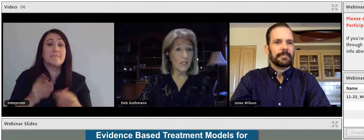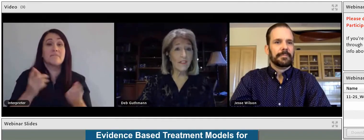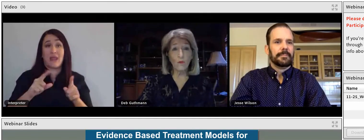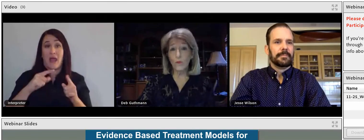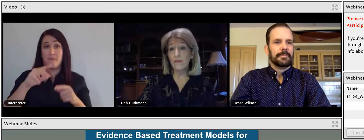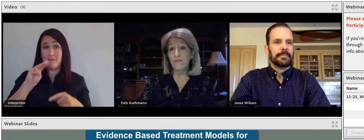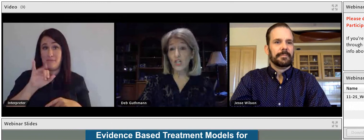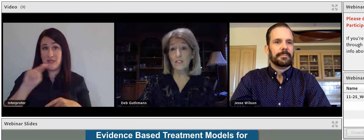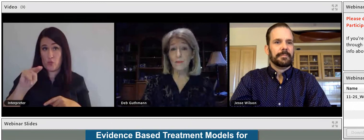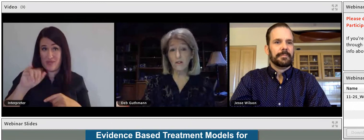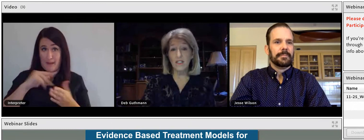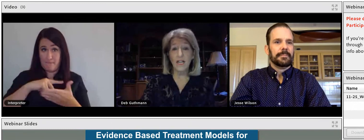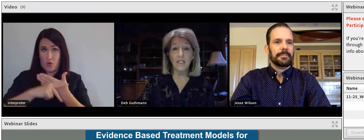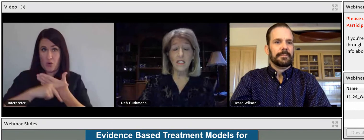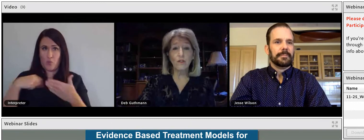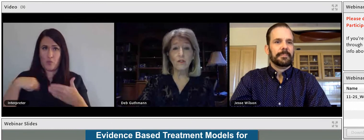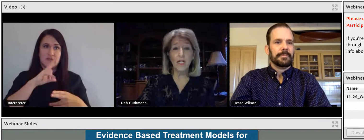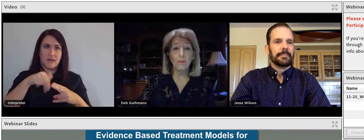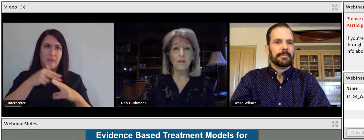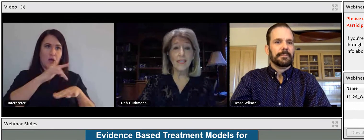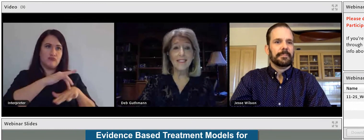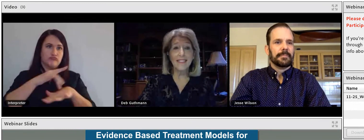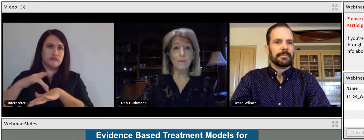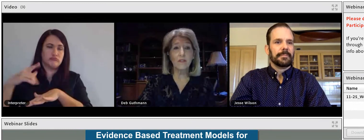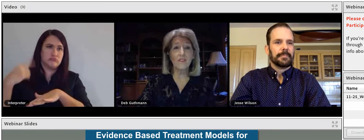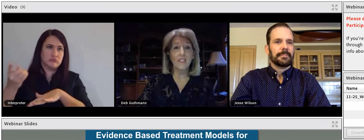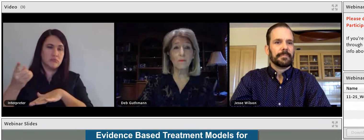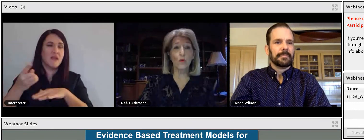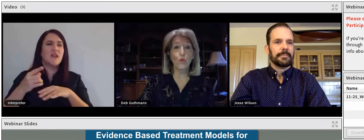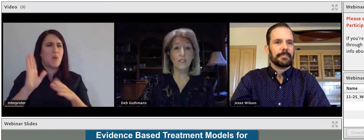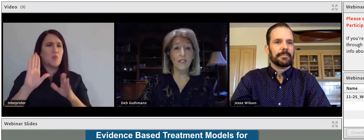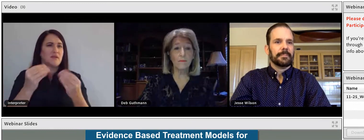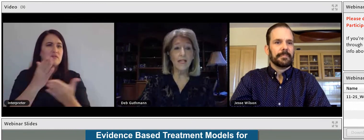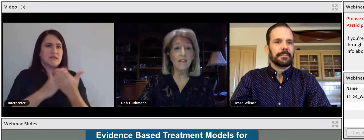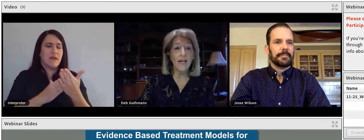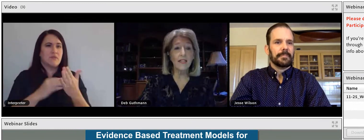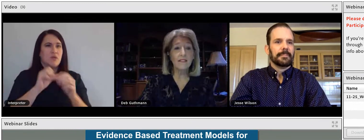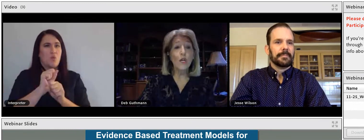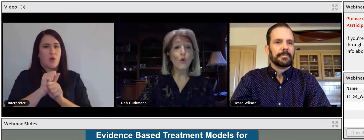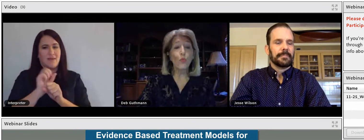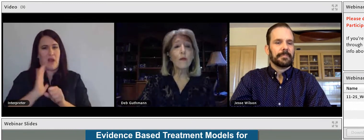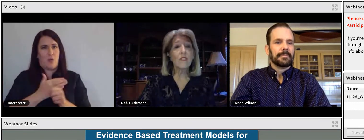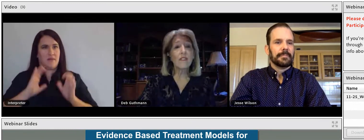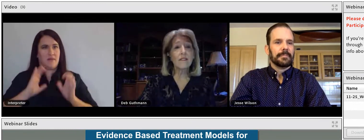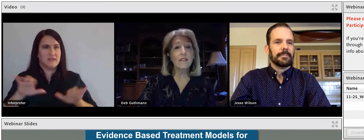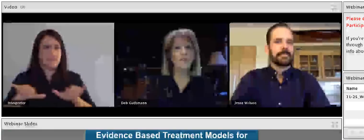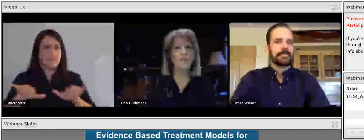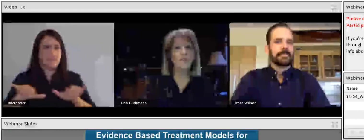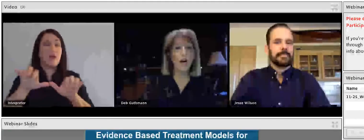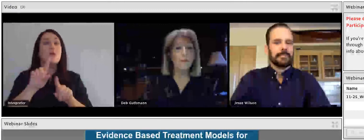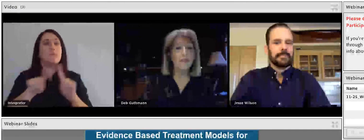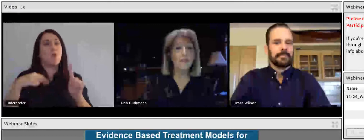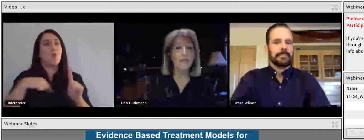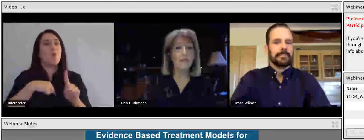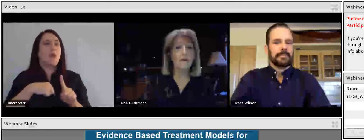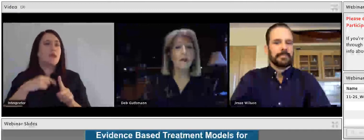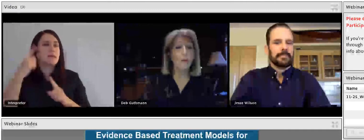in Minnesota that we've talked about, and I'm going to give you a couple examples of some of the work done by clients, we would